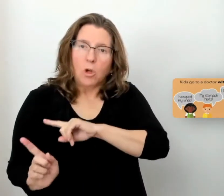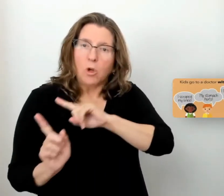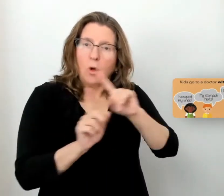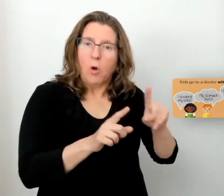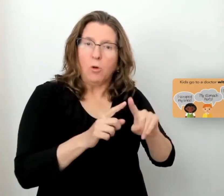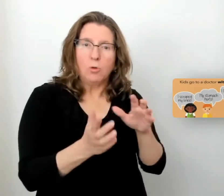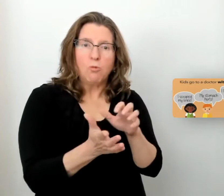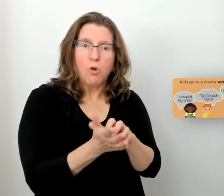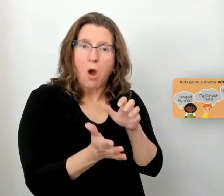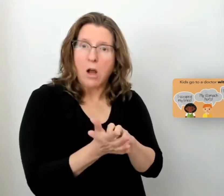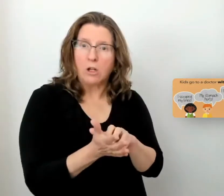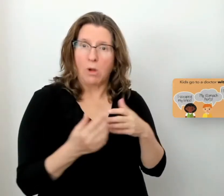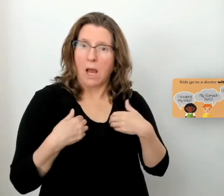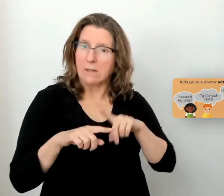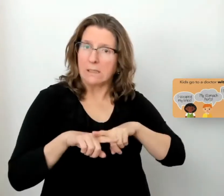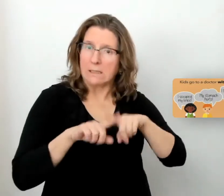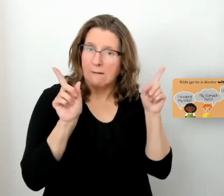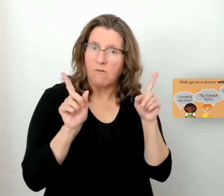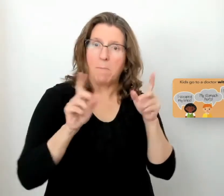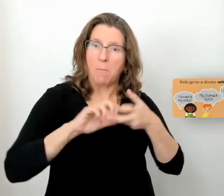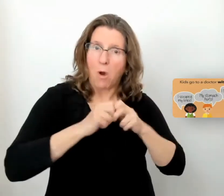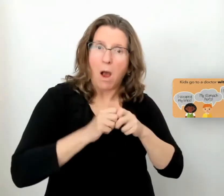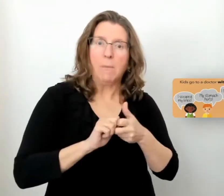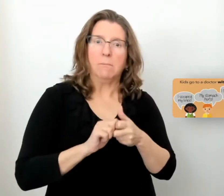Kids go to the doctor with different needs.